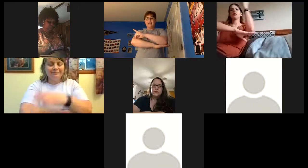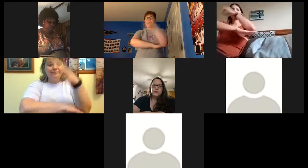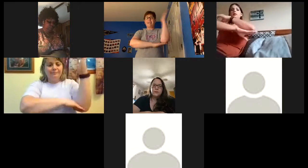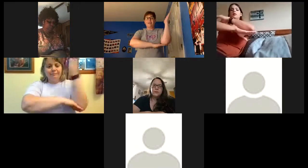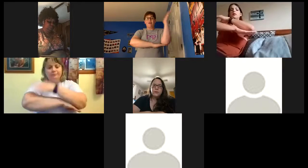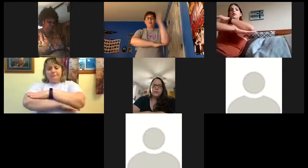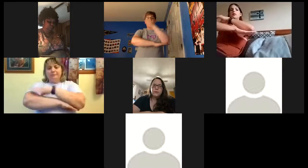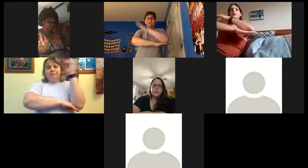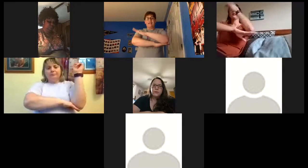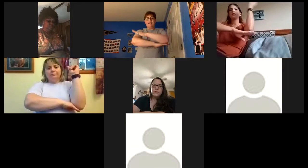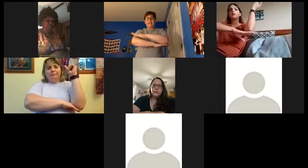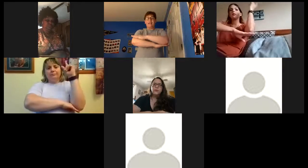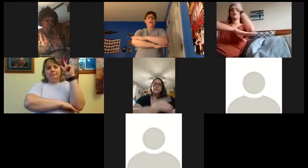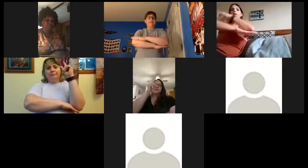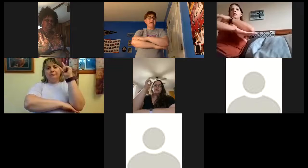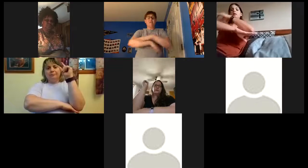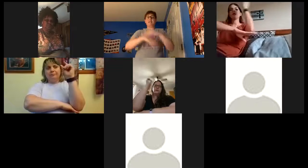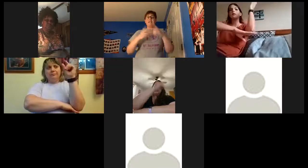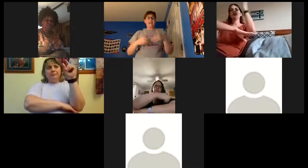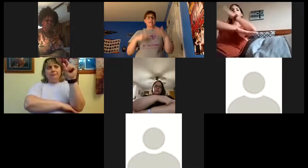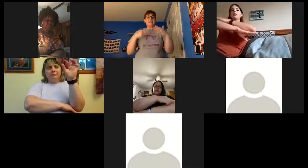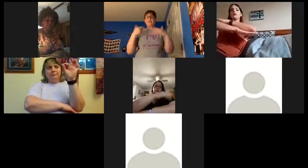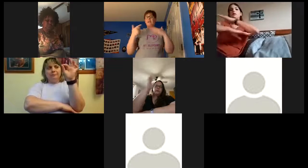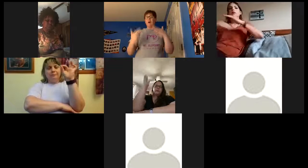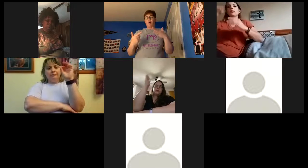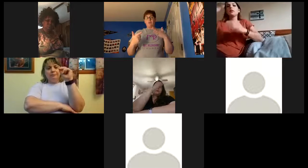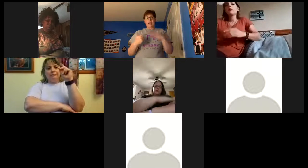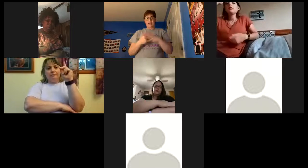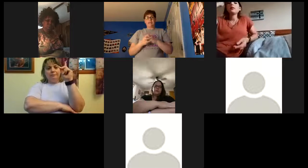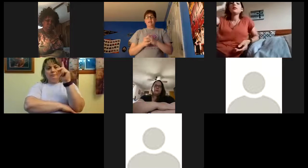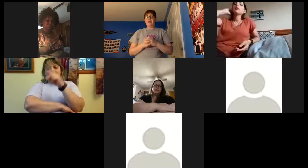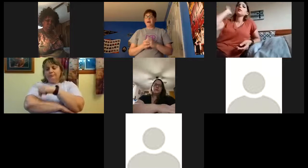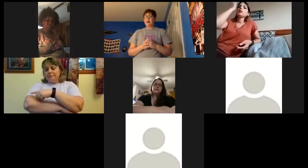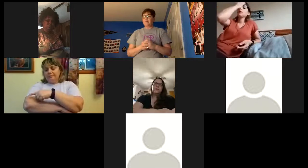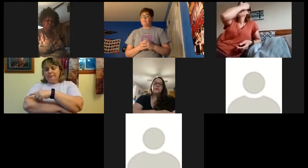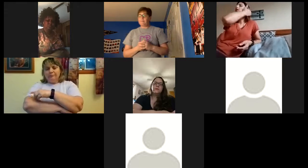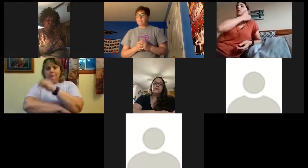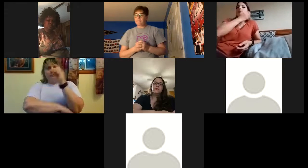got day or day. And that can mean day, that can mean all day.